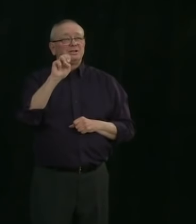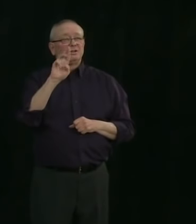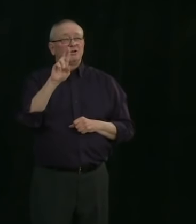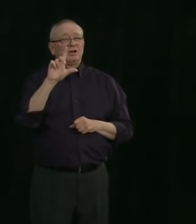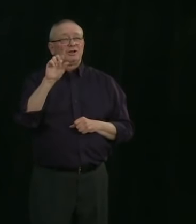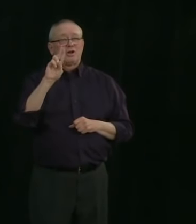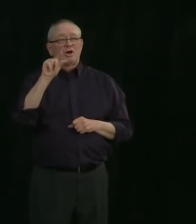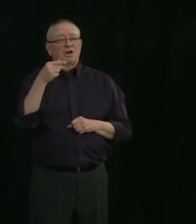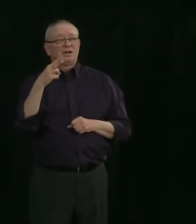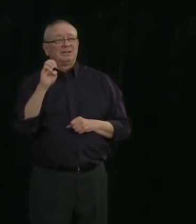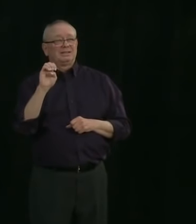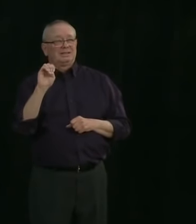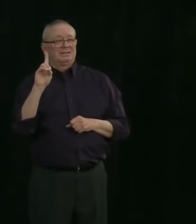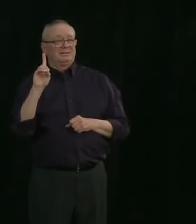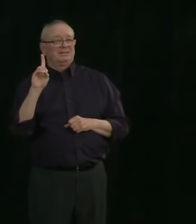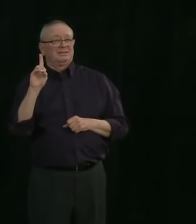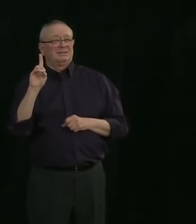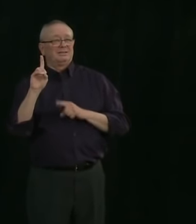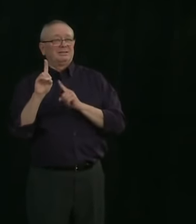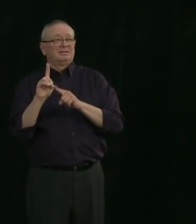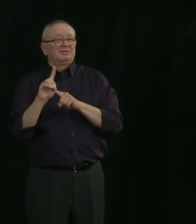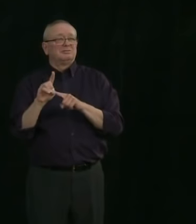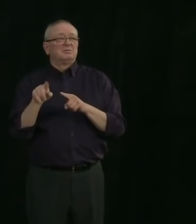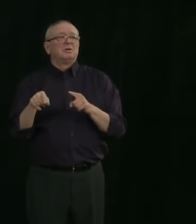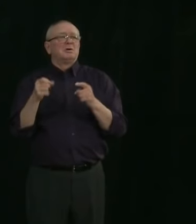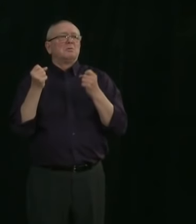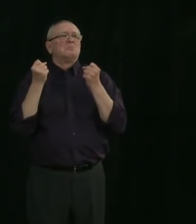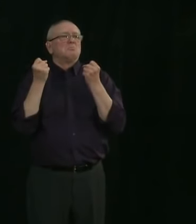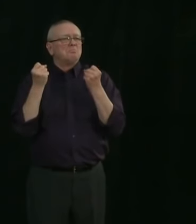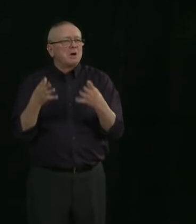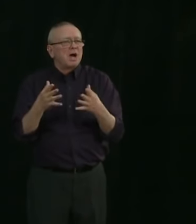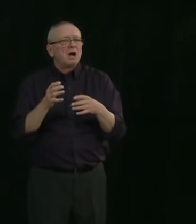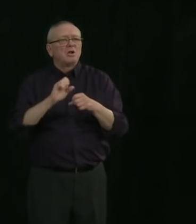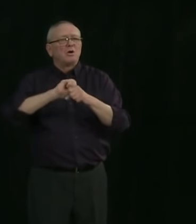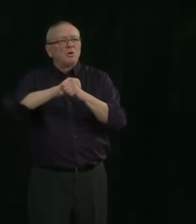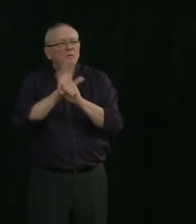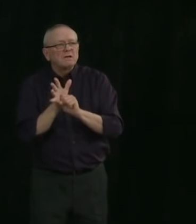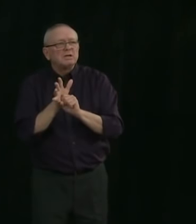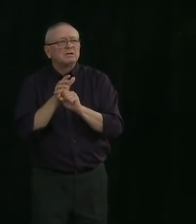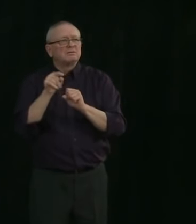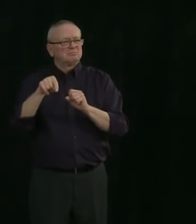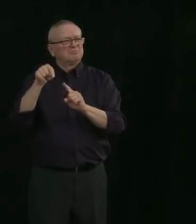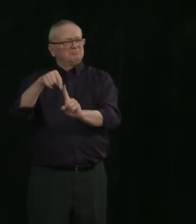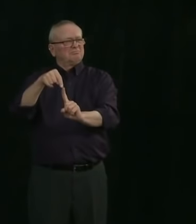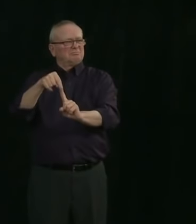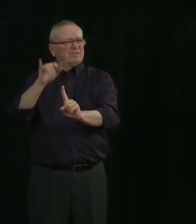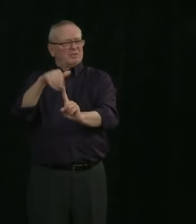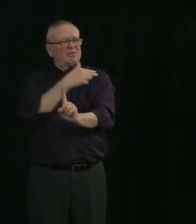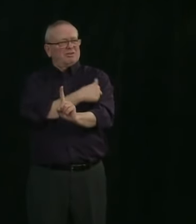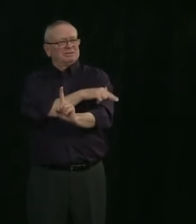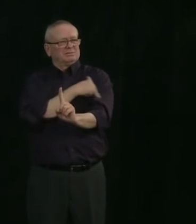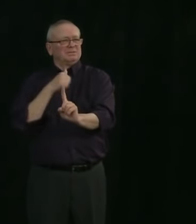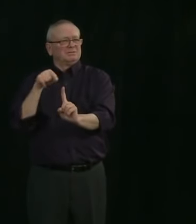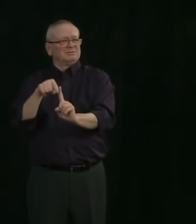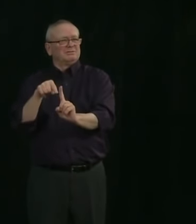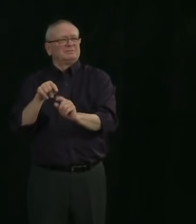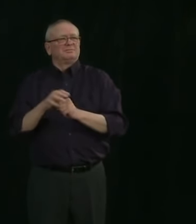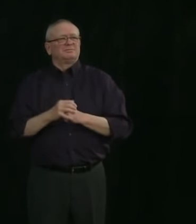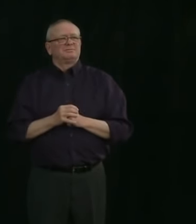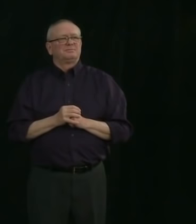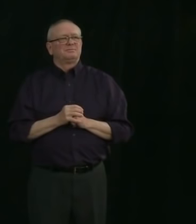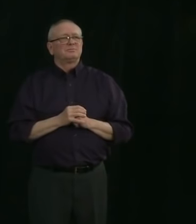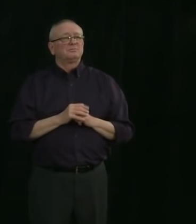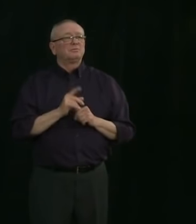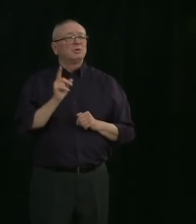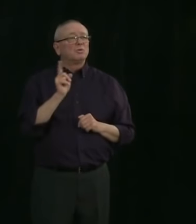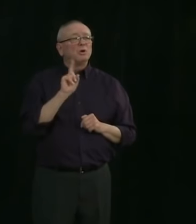the foothills. So it was a logistics question for AHS with the space that's available outside the hospital. And so that's why that